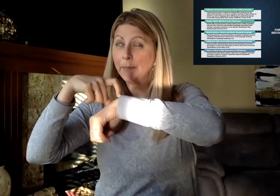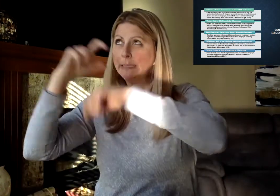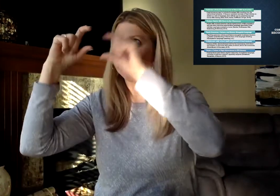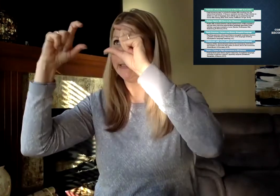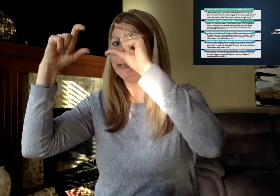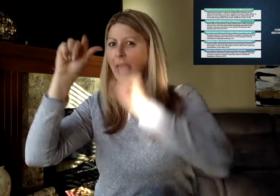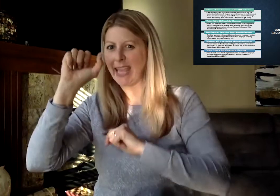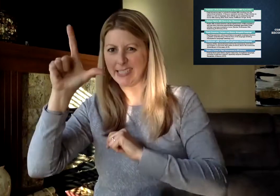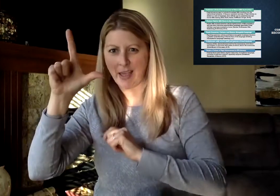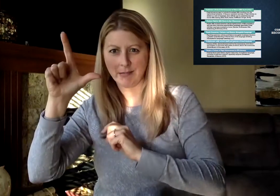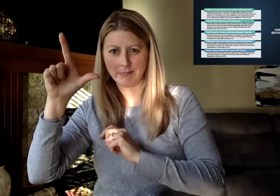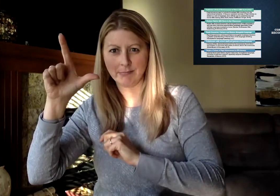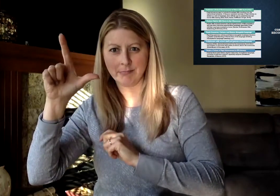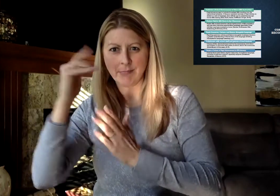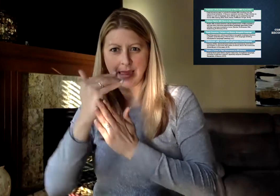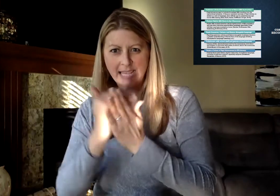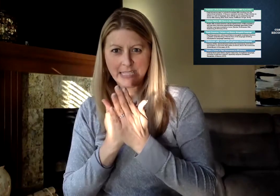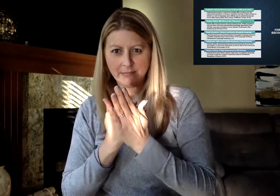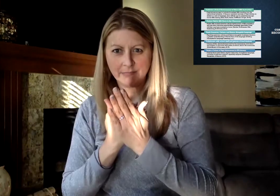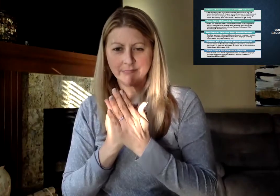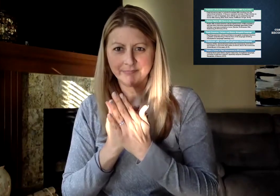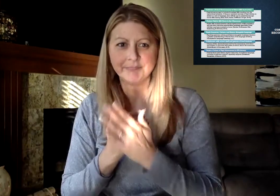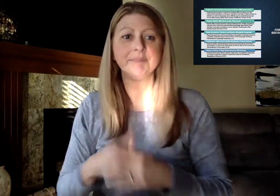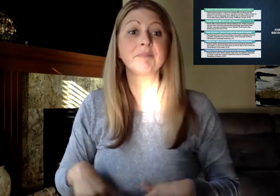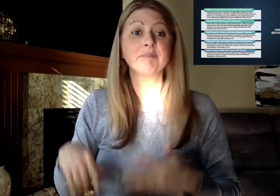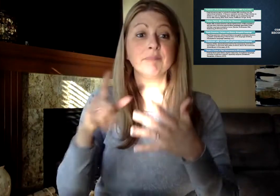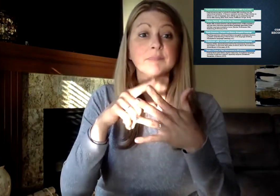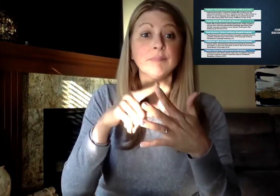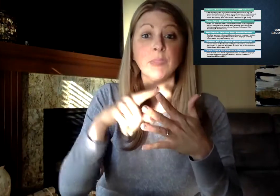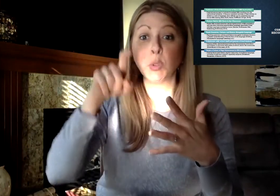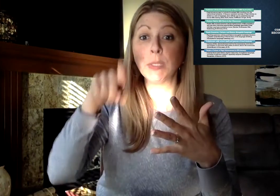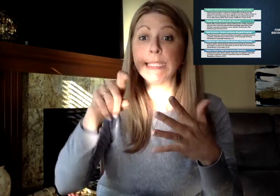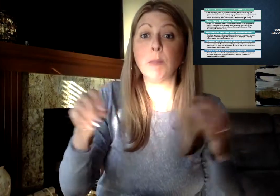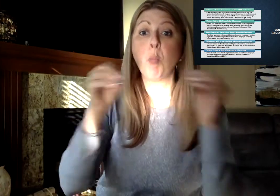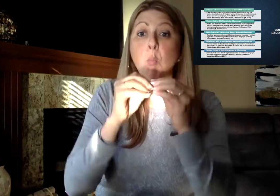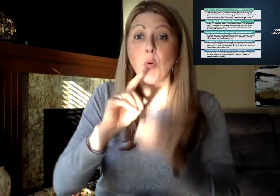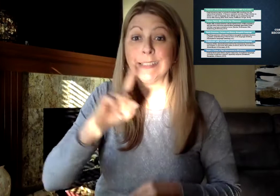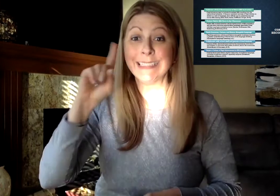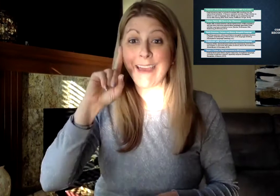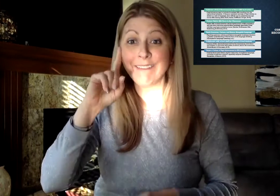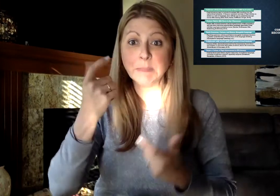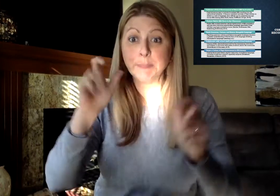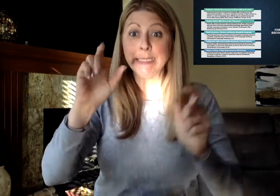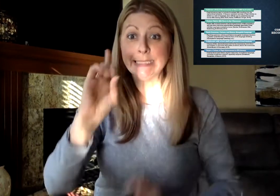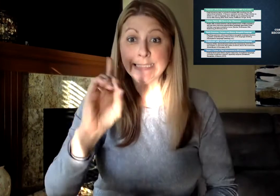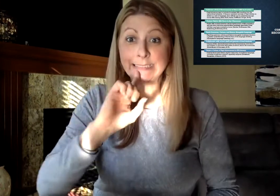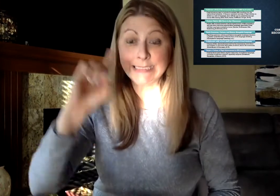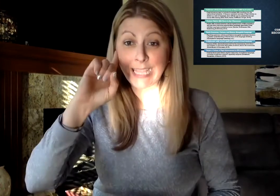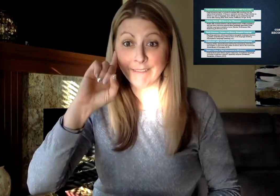At this specific time, we're going to teach ASL. We'll have an ASL lesson. We need more deaf, big